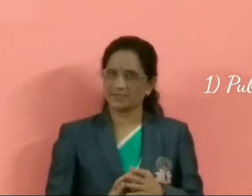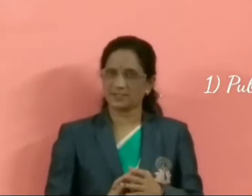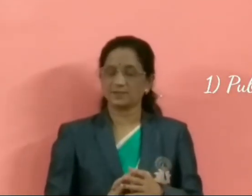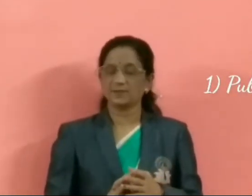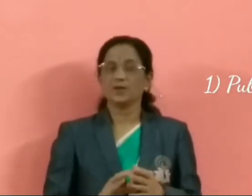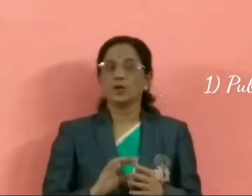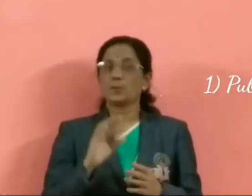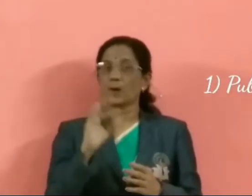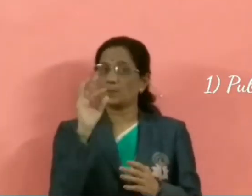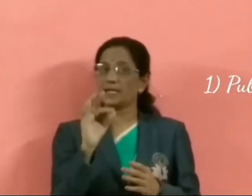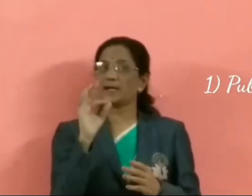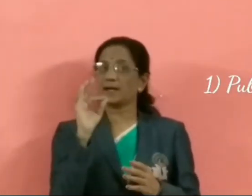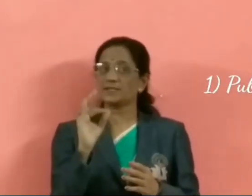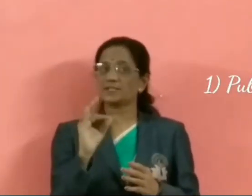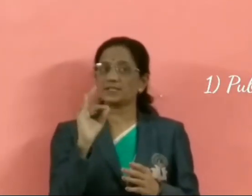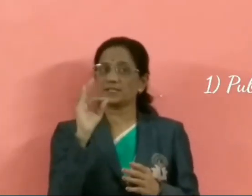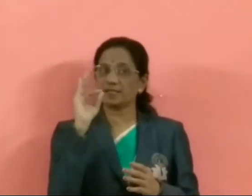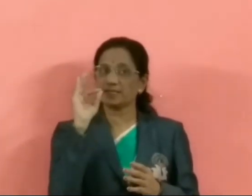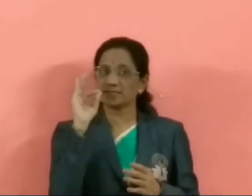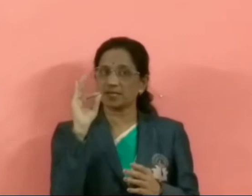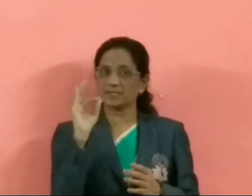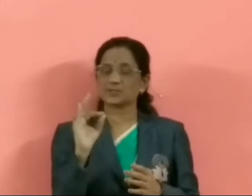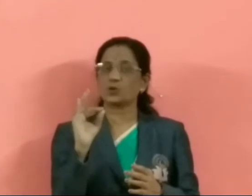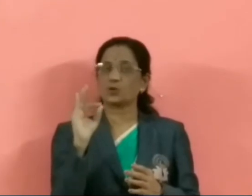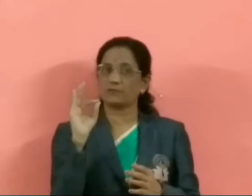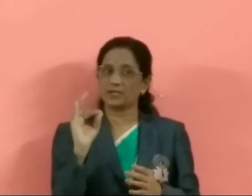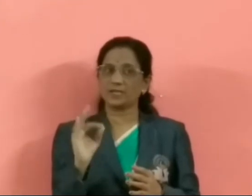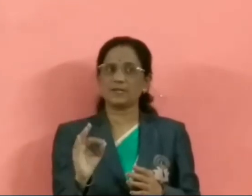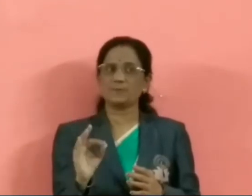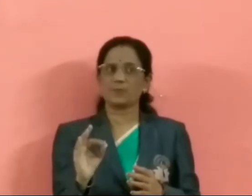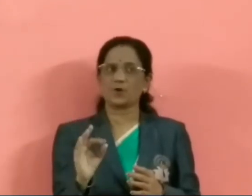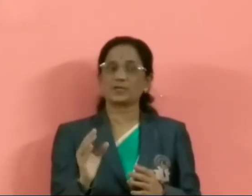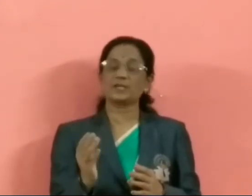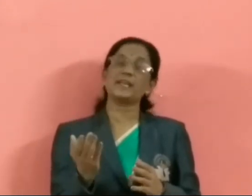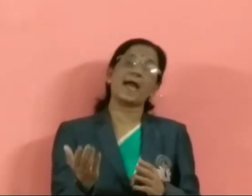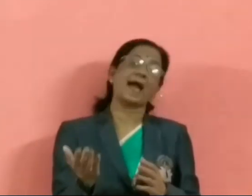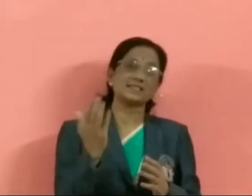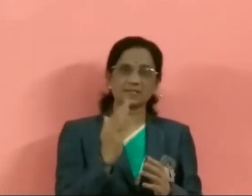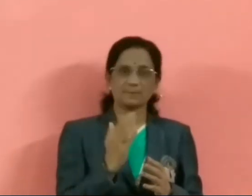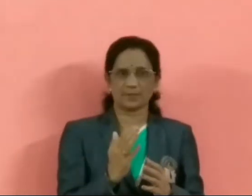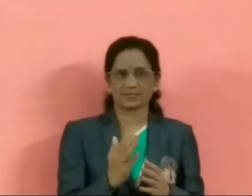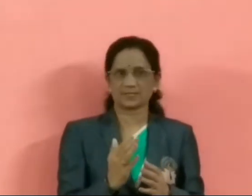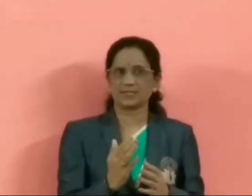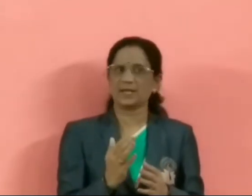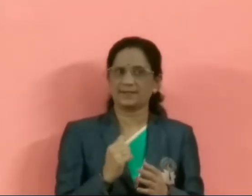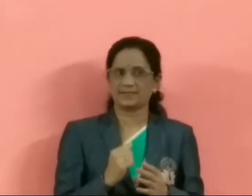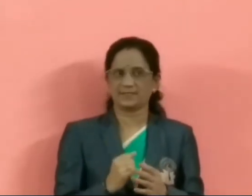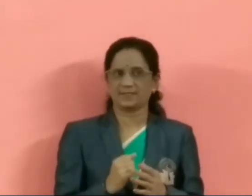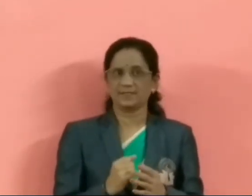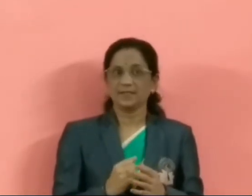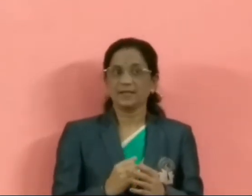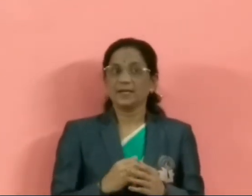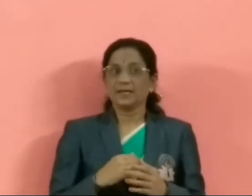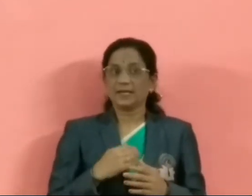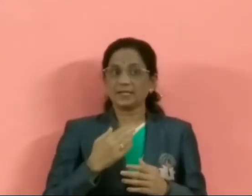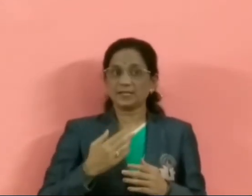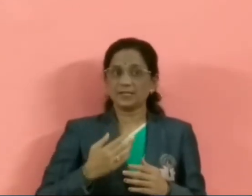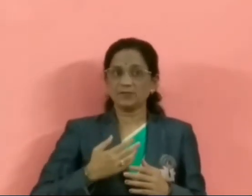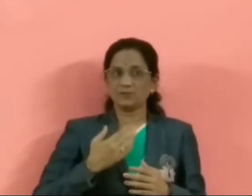hygiene. Public hygiene is also very important as the personal hygiene. It